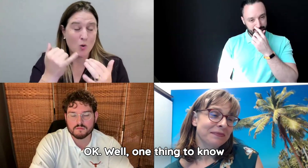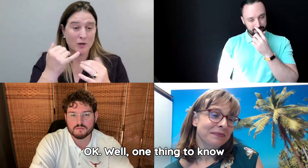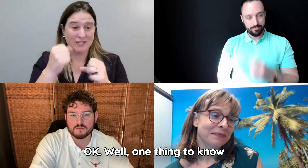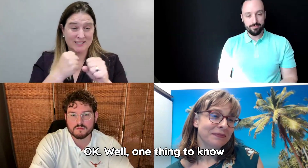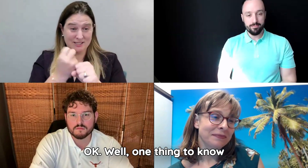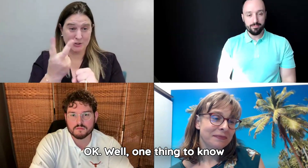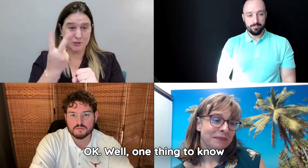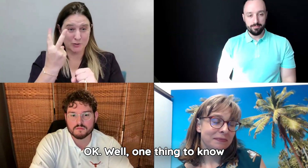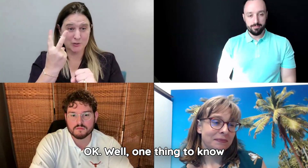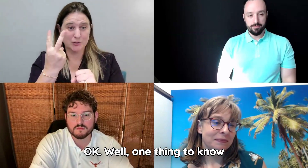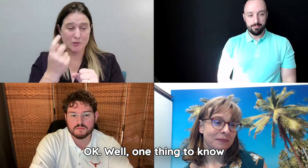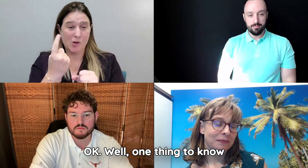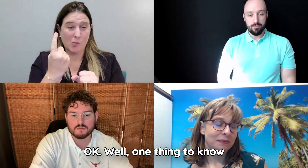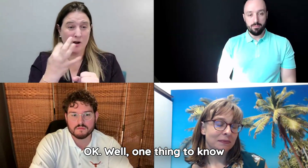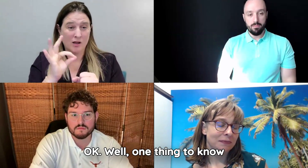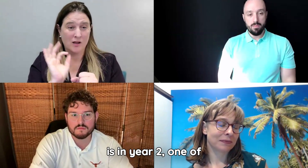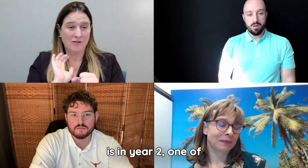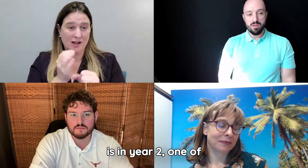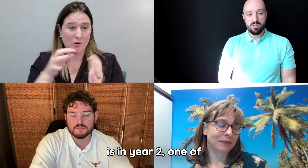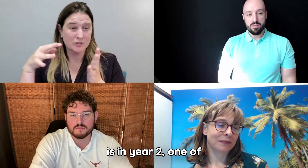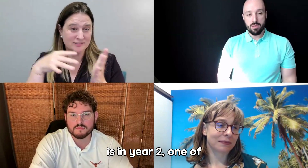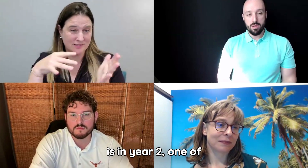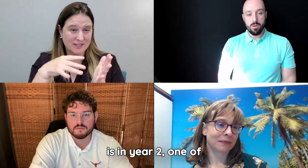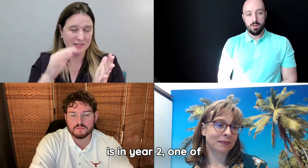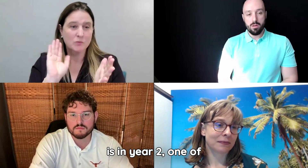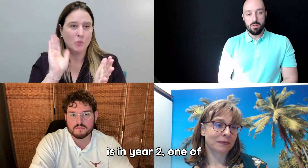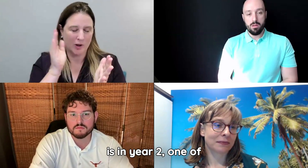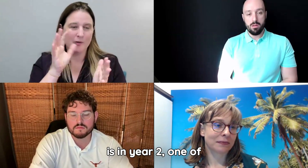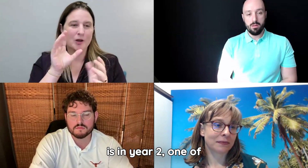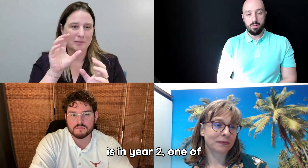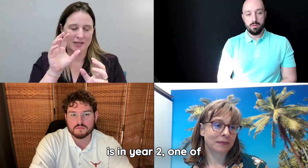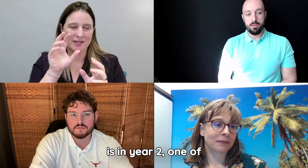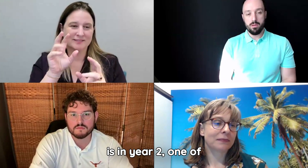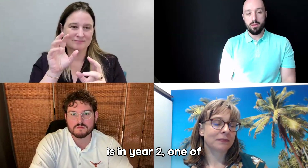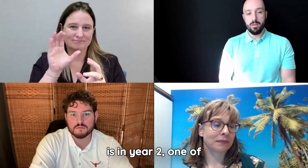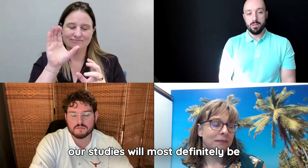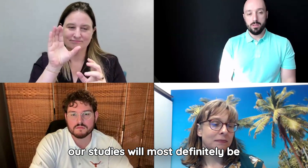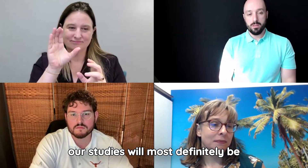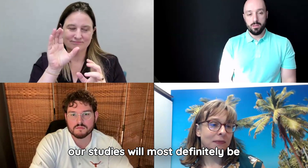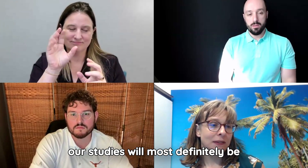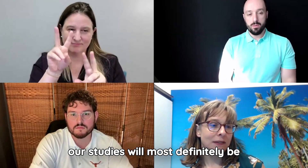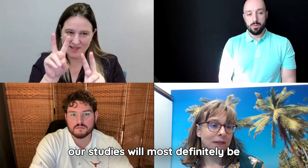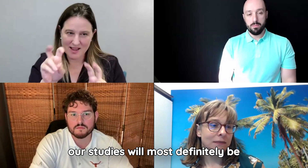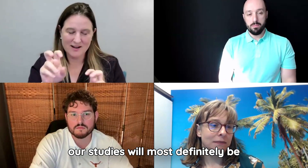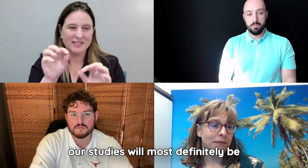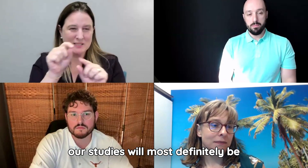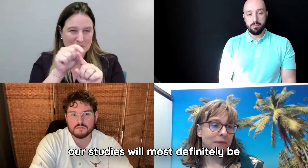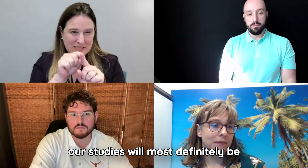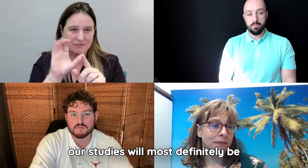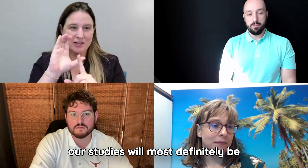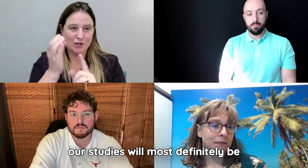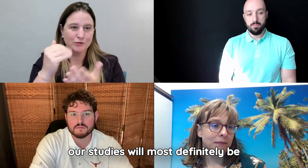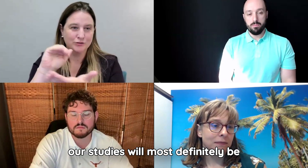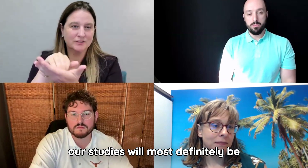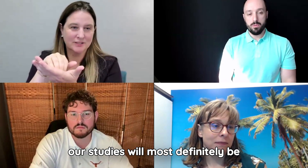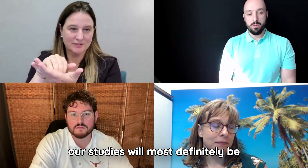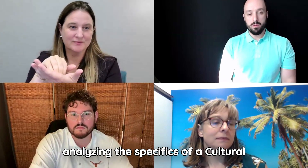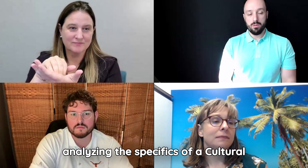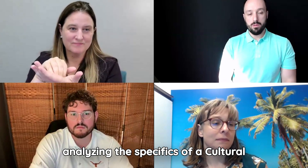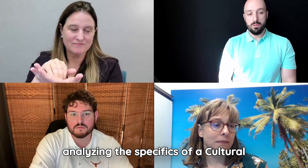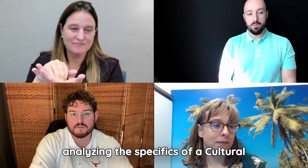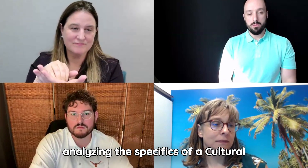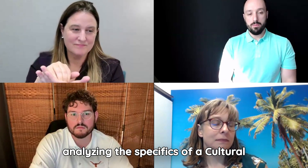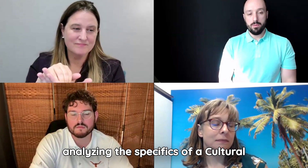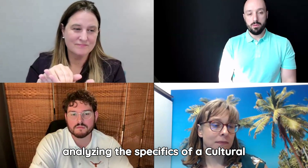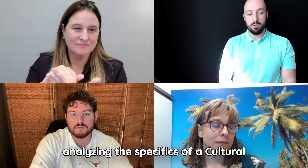Okay. Well, one thing to know is in year two, one of our studies will most definitely be analyzing